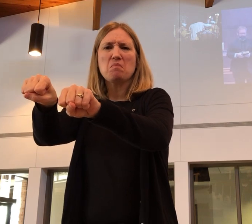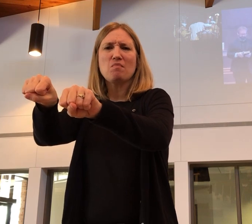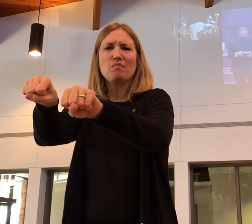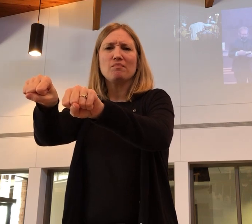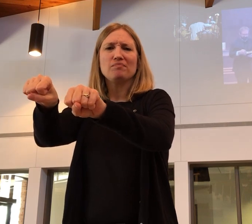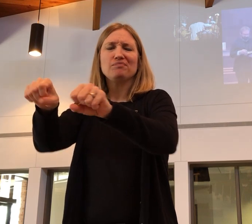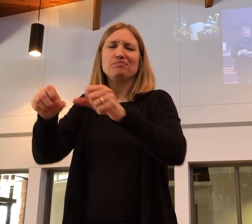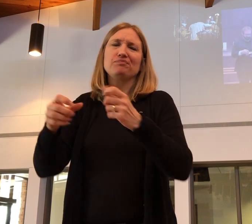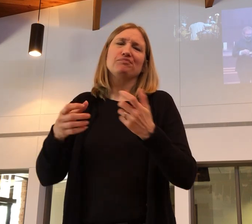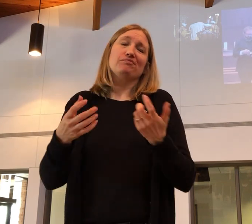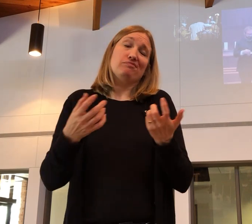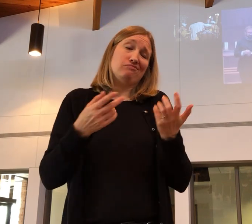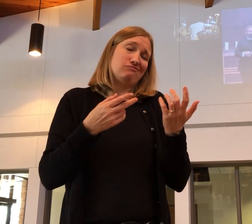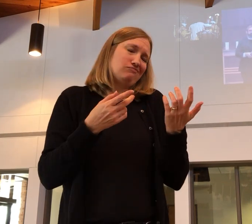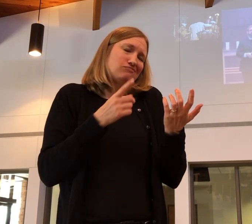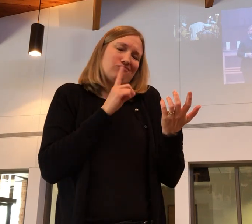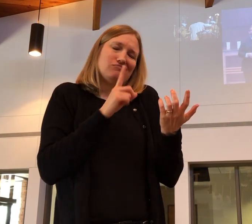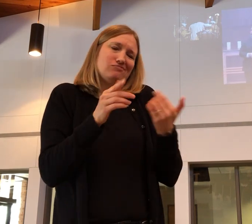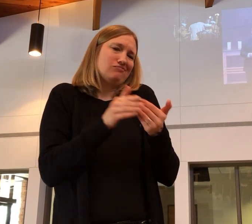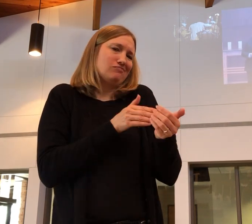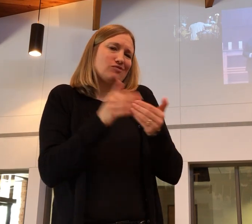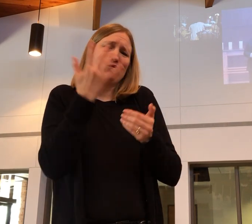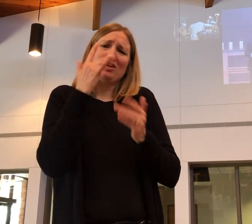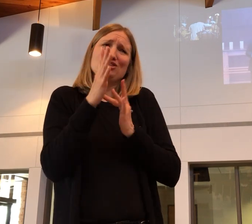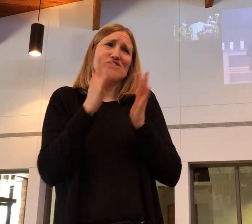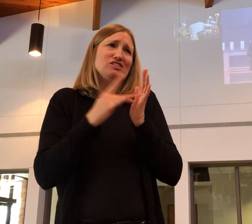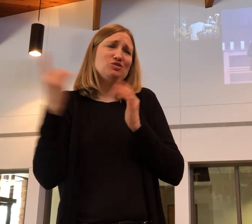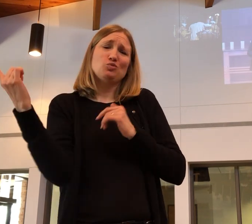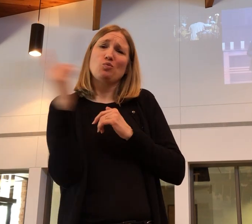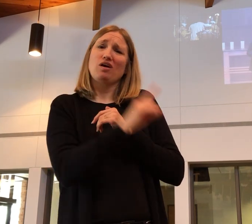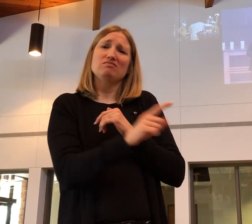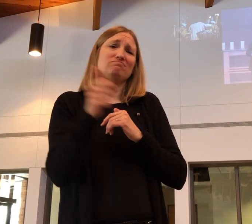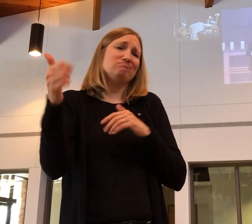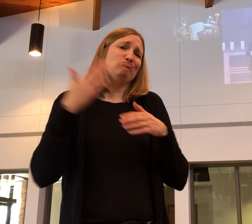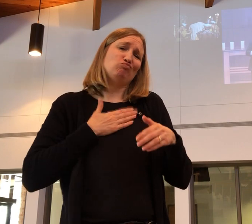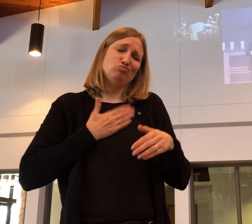Not that it mattered, because he went with them willingly.